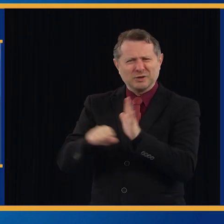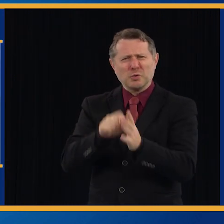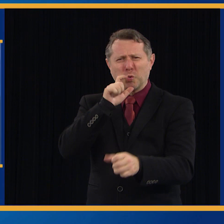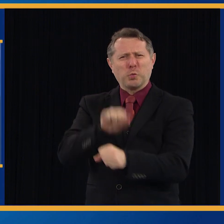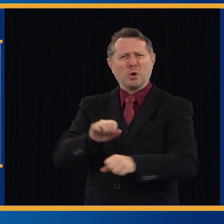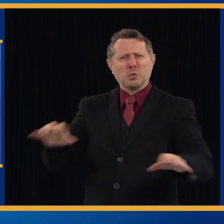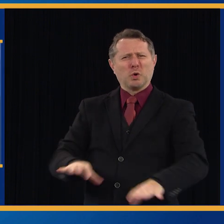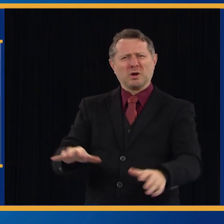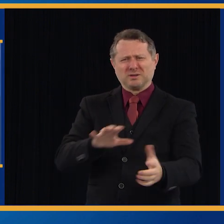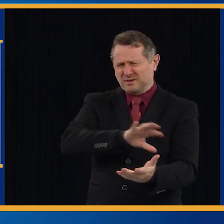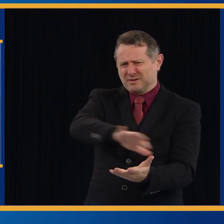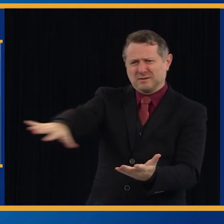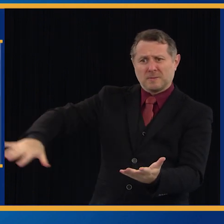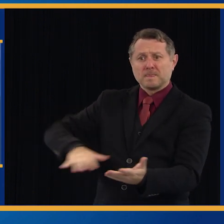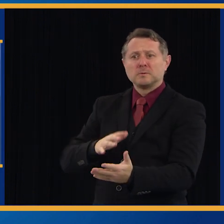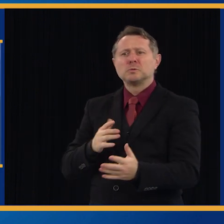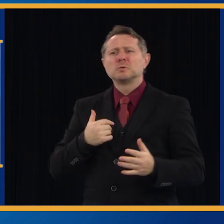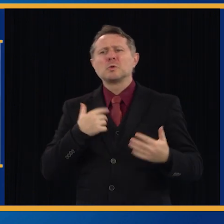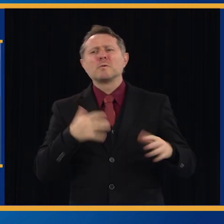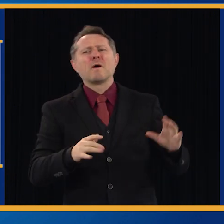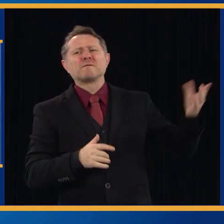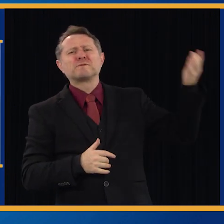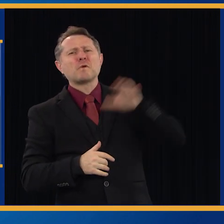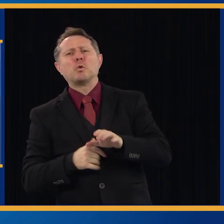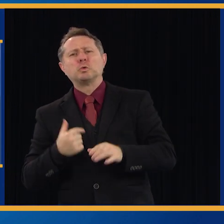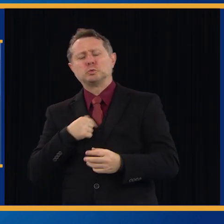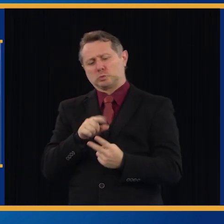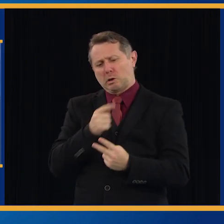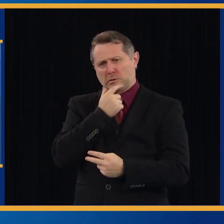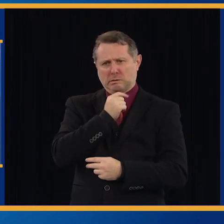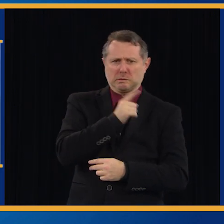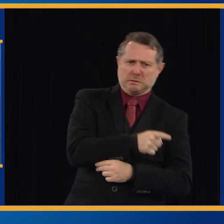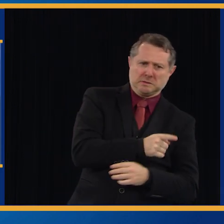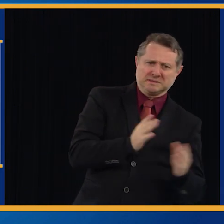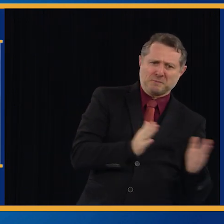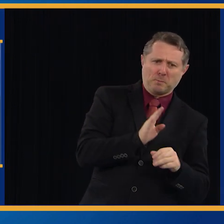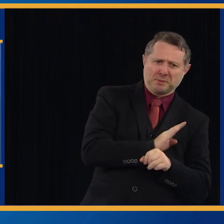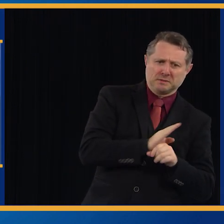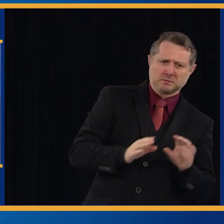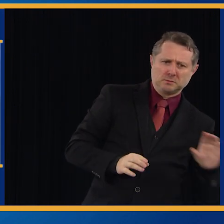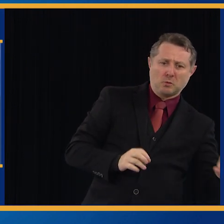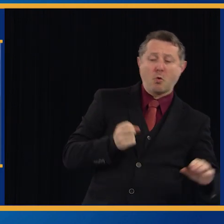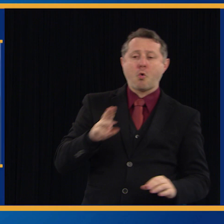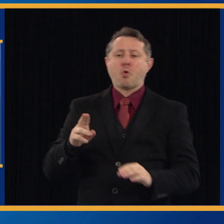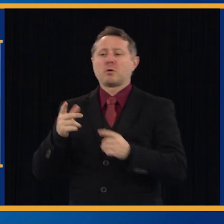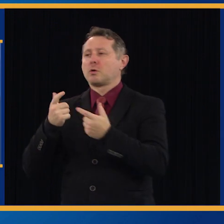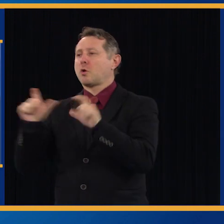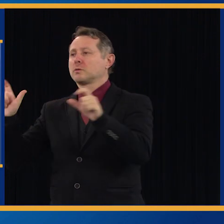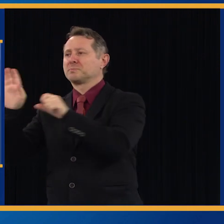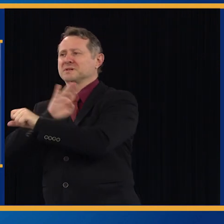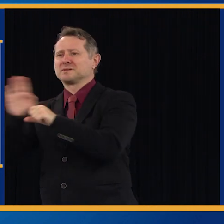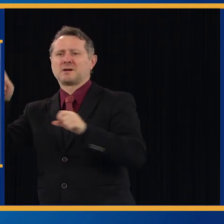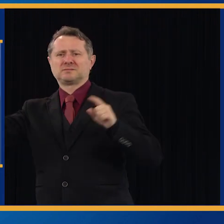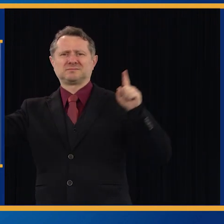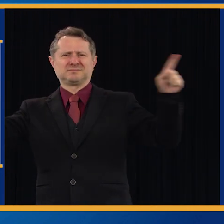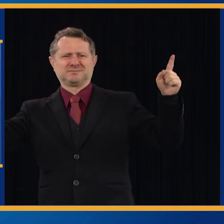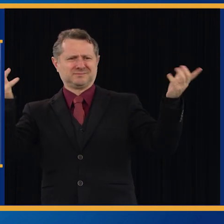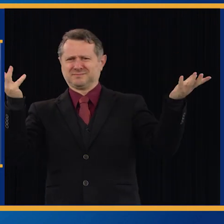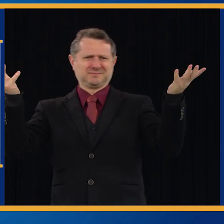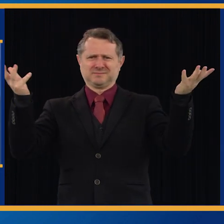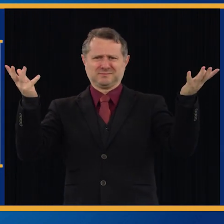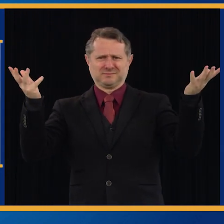make us choose between small businesses and large businesses and people who are on the front